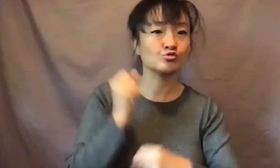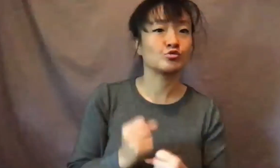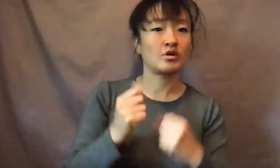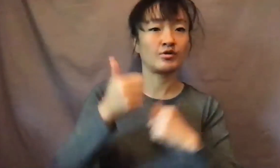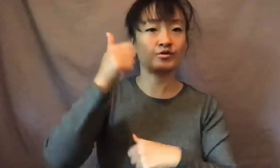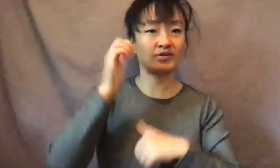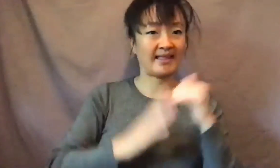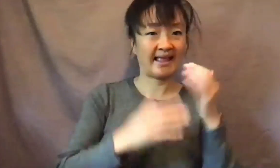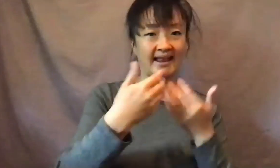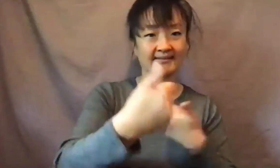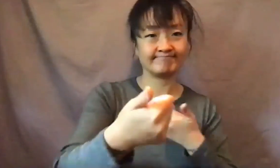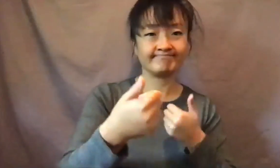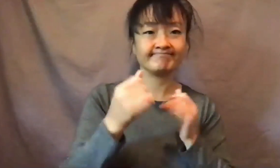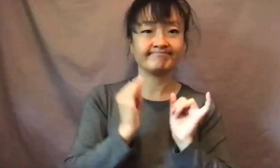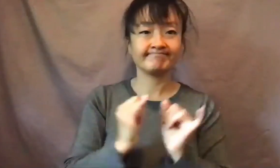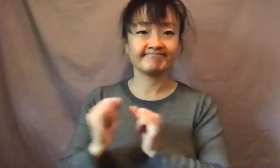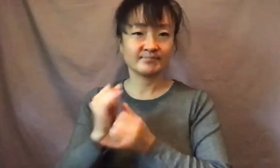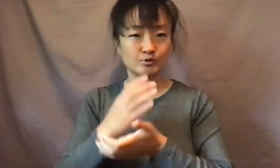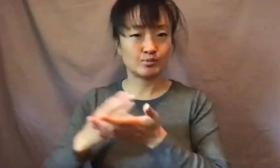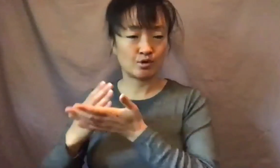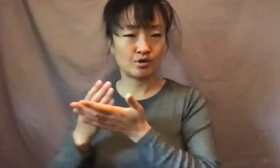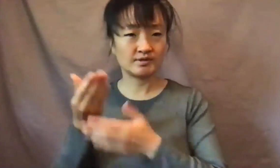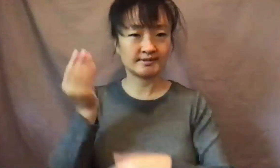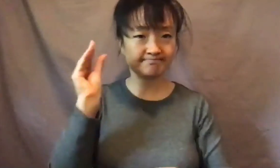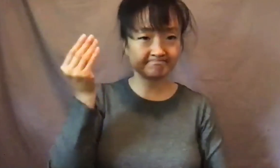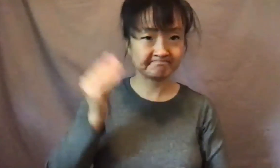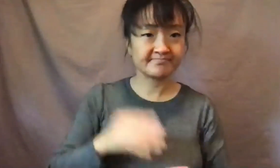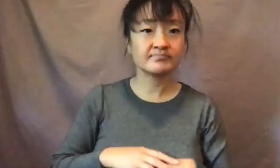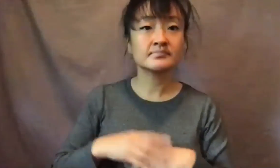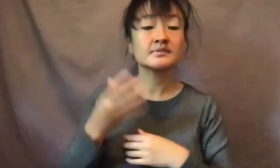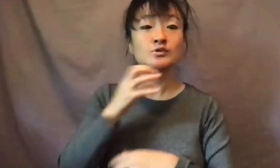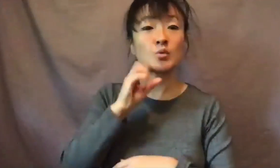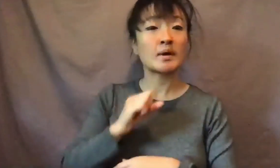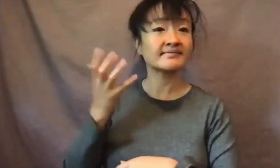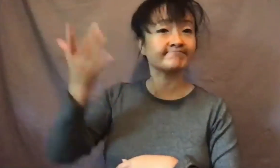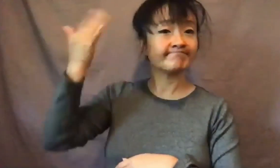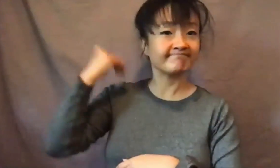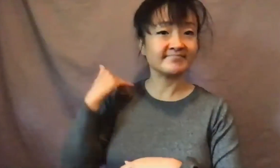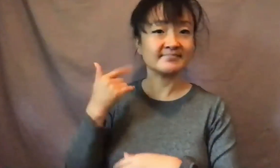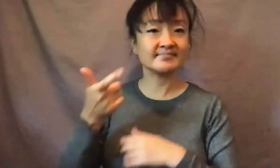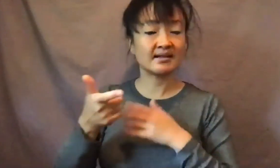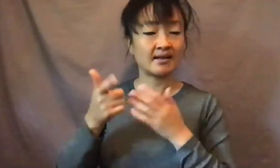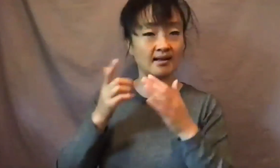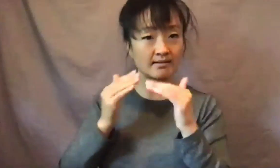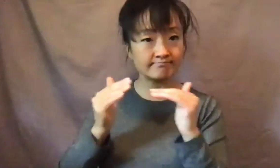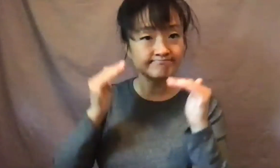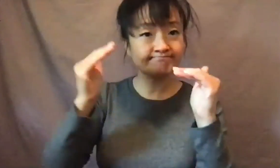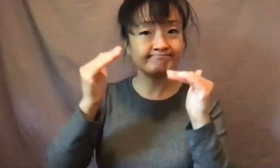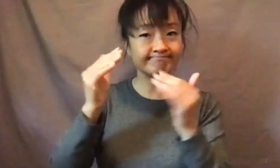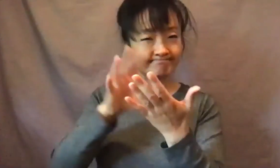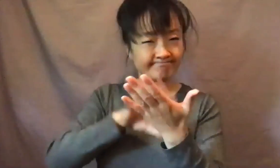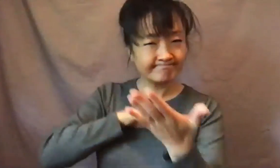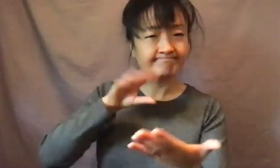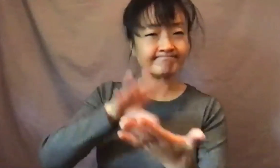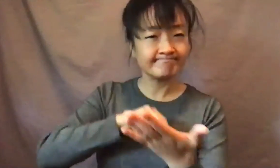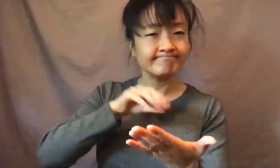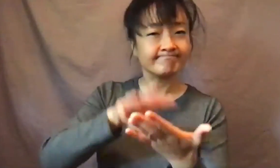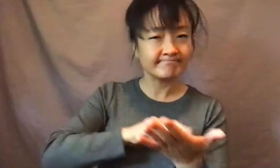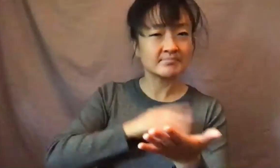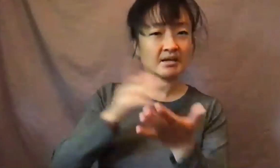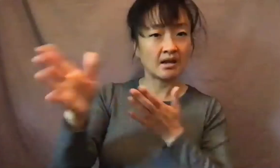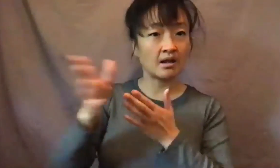were, right? So the ancients, even though in the context of the advances in metallurgy, were largely driven by